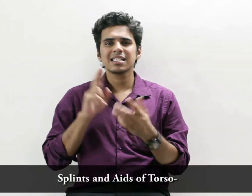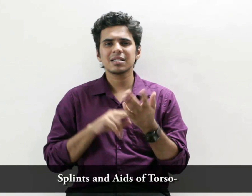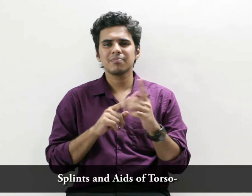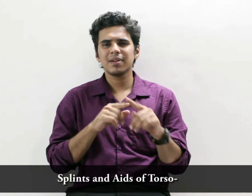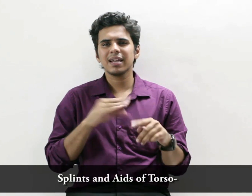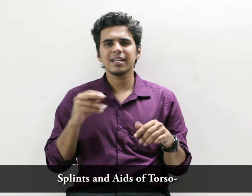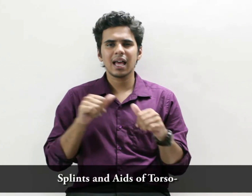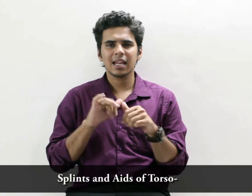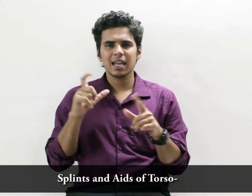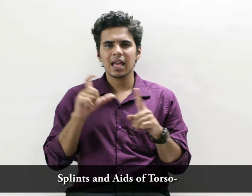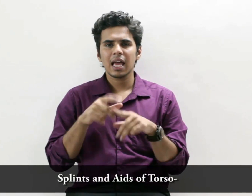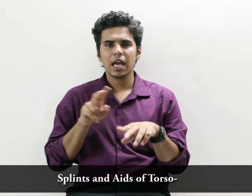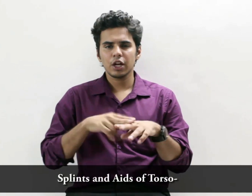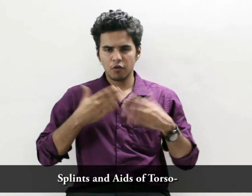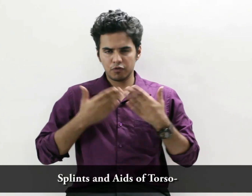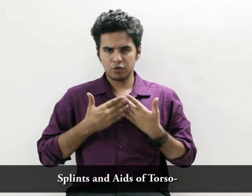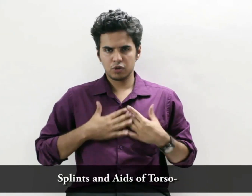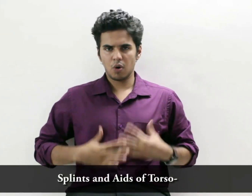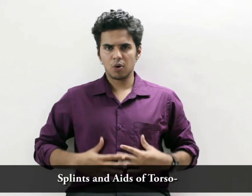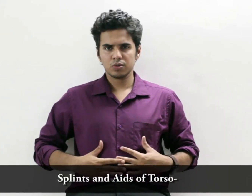Splints and aids of torso.